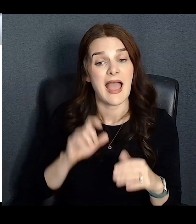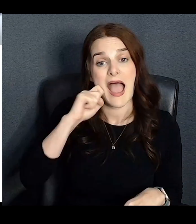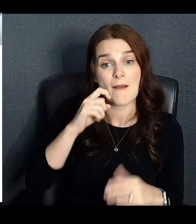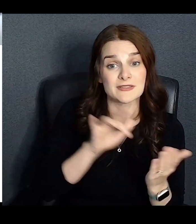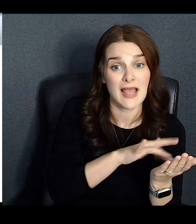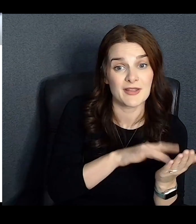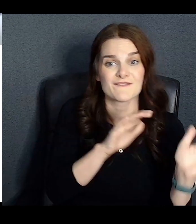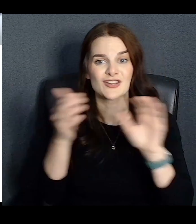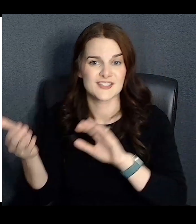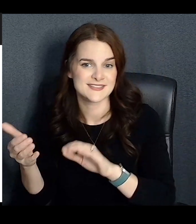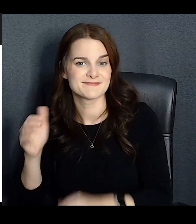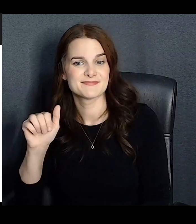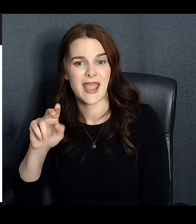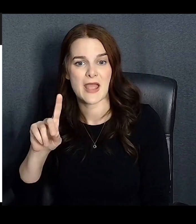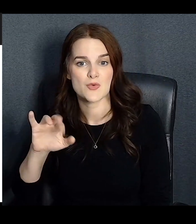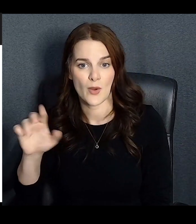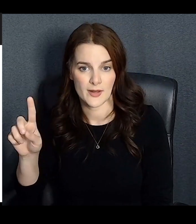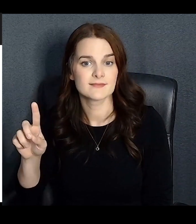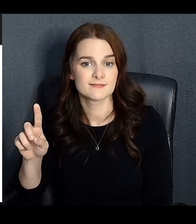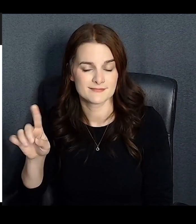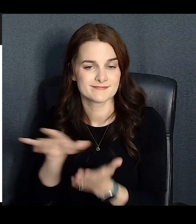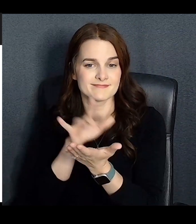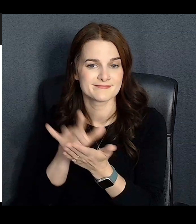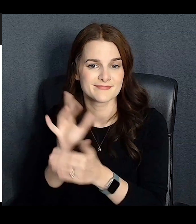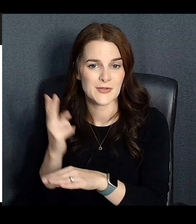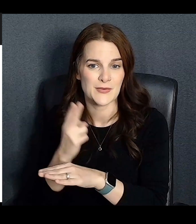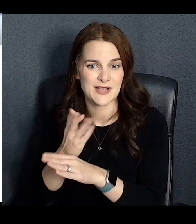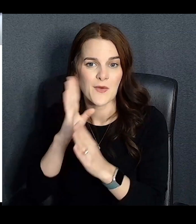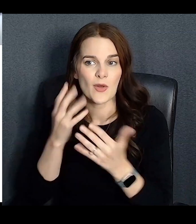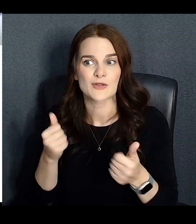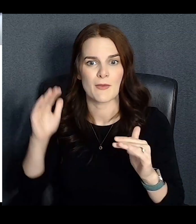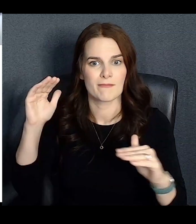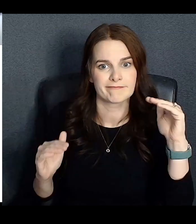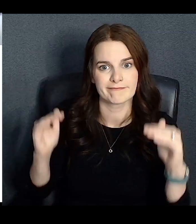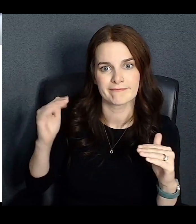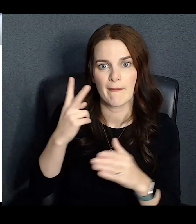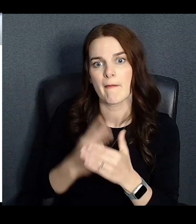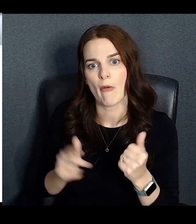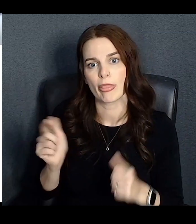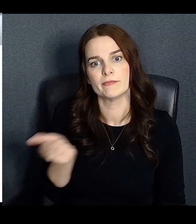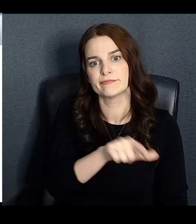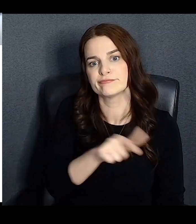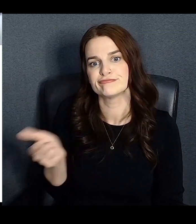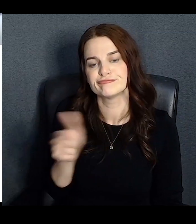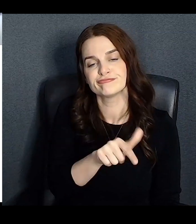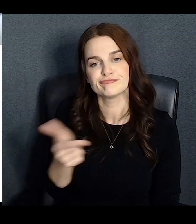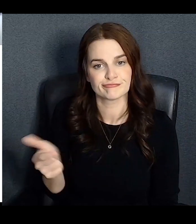users versus Android tablet users. So again, we're going to try to strike that balance